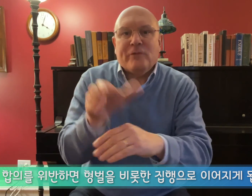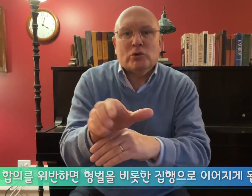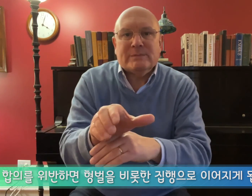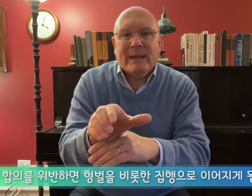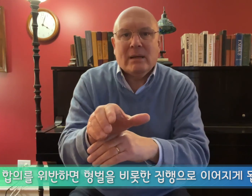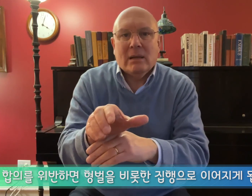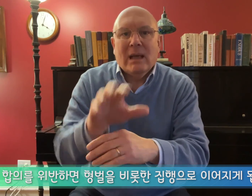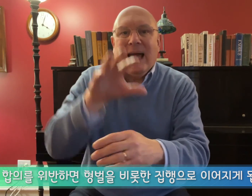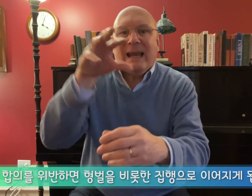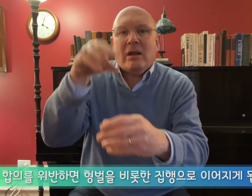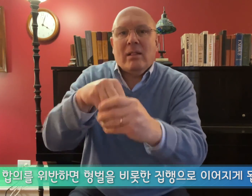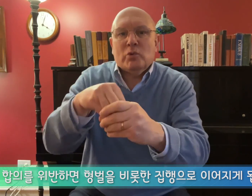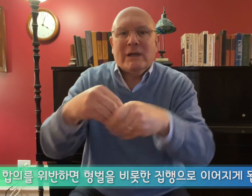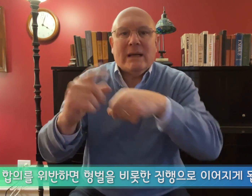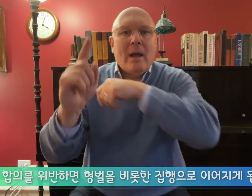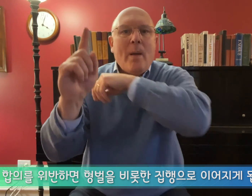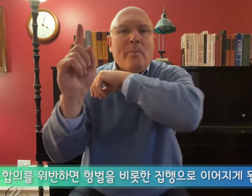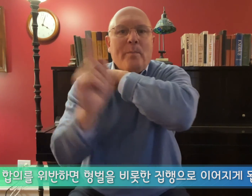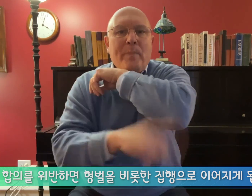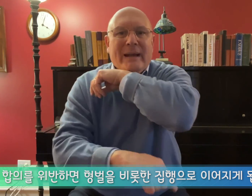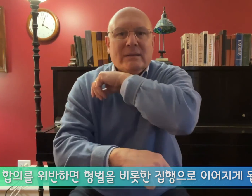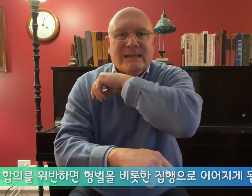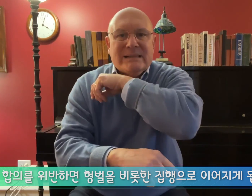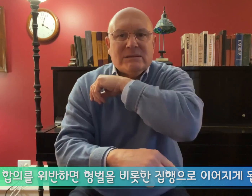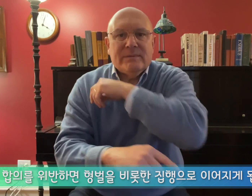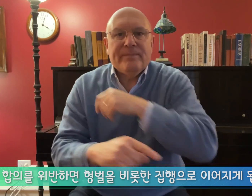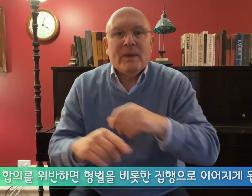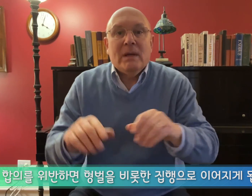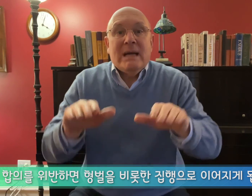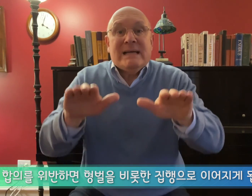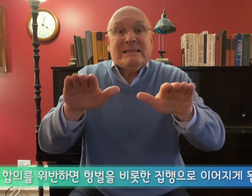result in enforcement, including penalties.